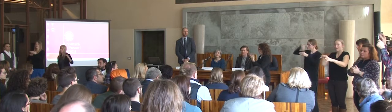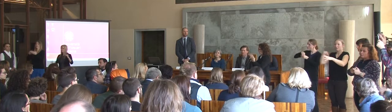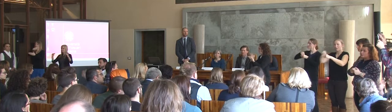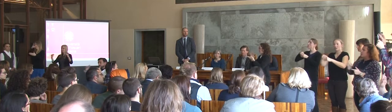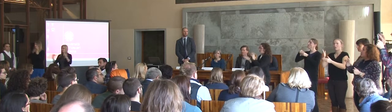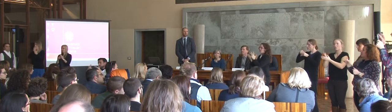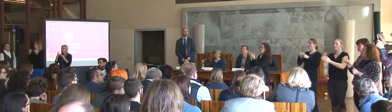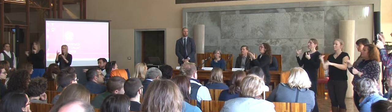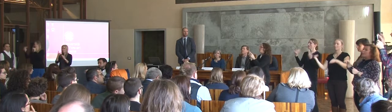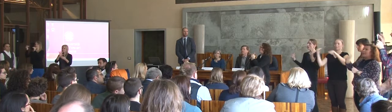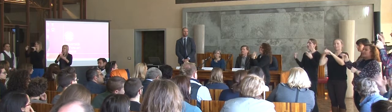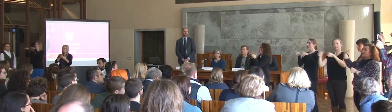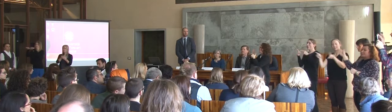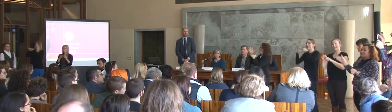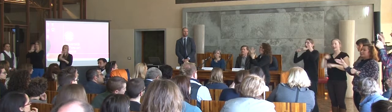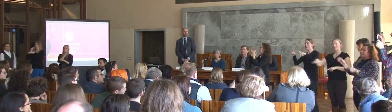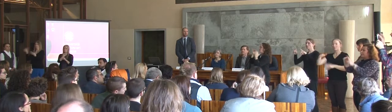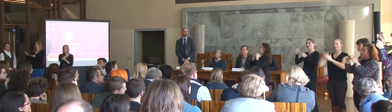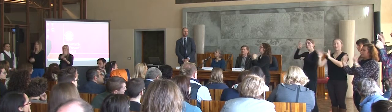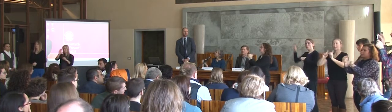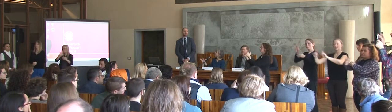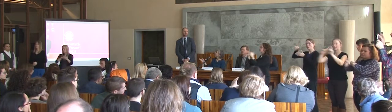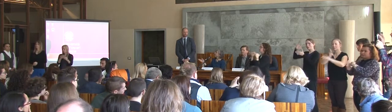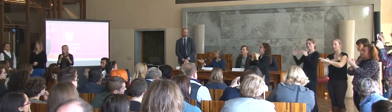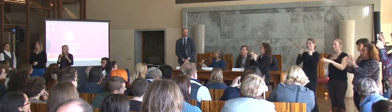other sign languages, European sign languages.